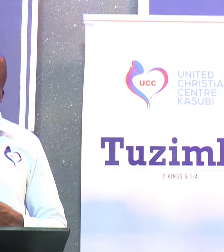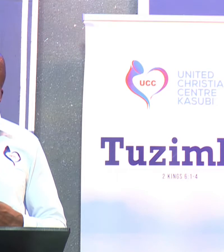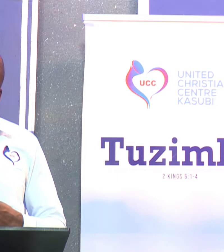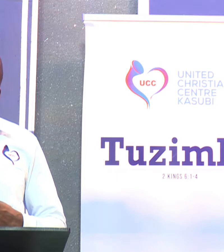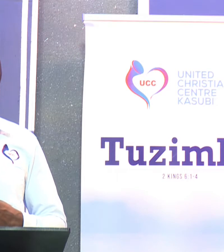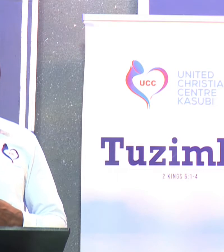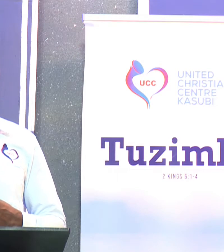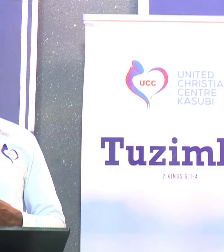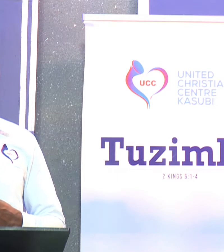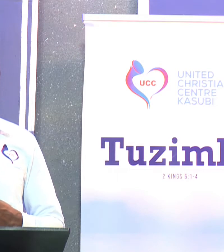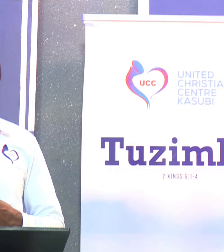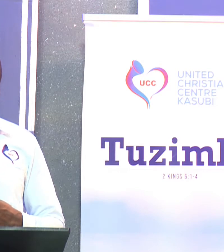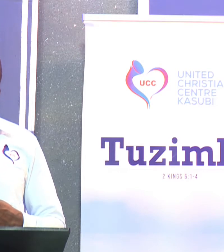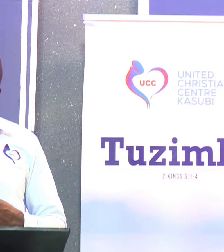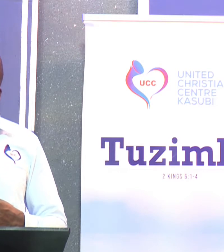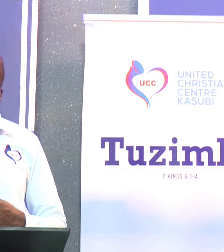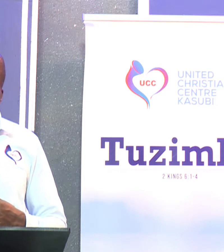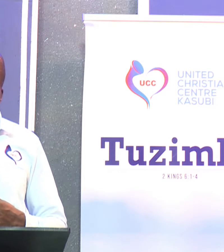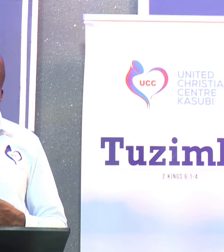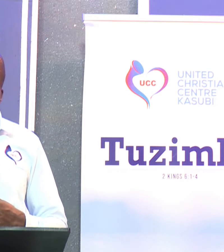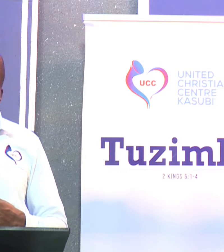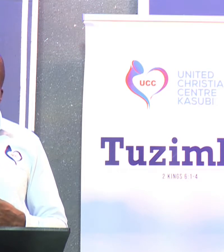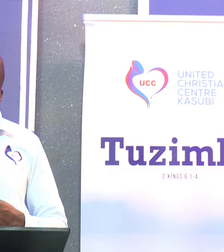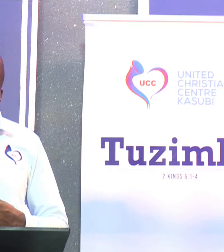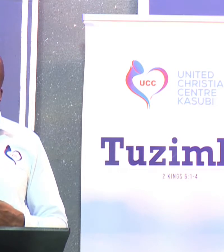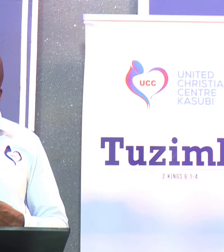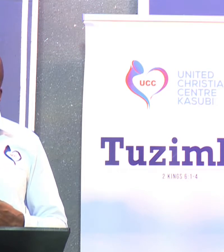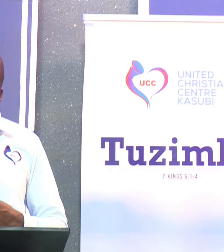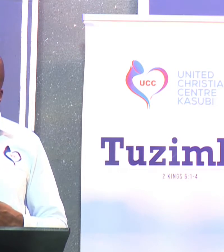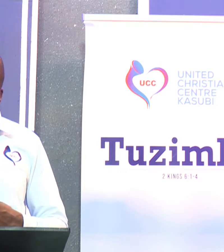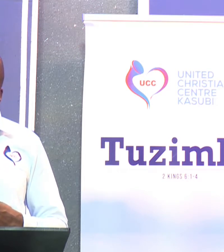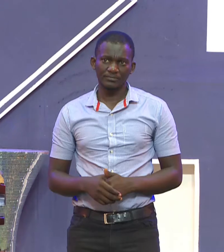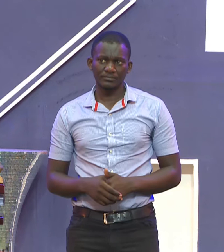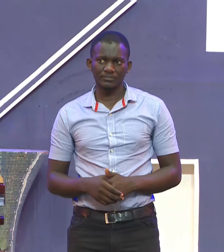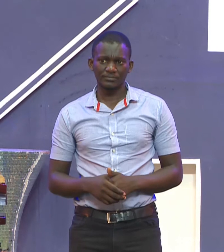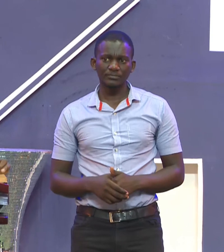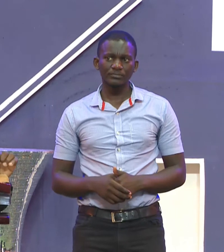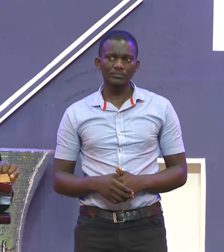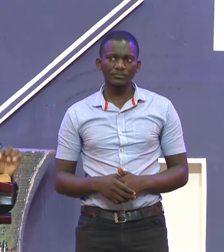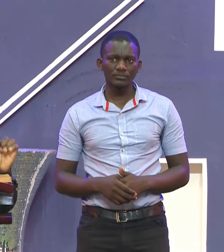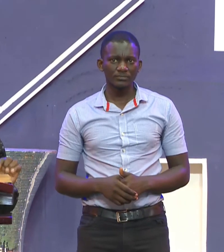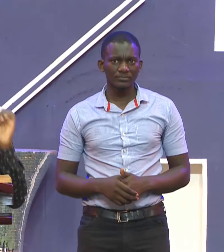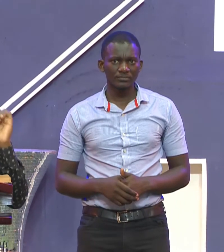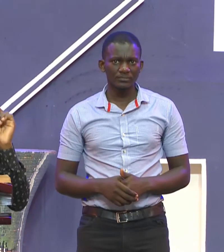prudently, down here, he gives you the reason as to why you should be prudent.